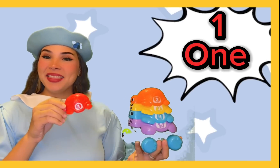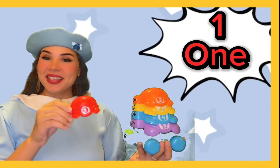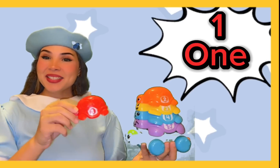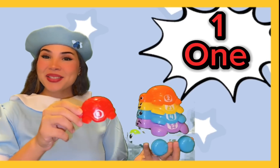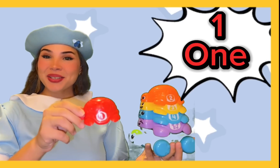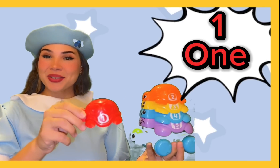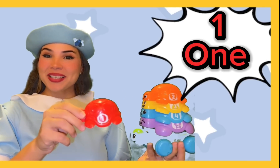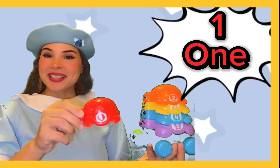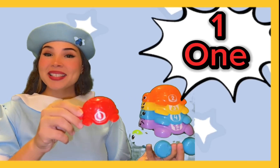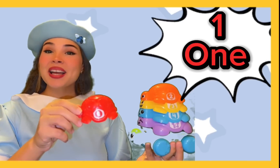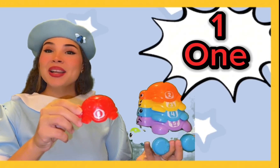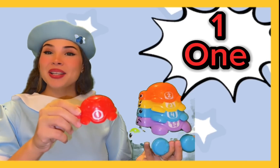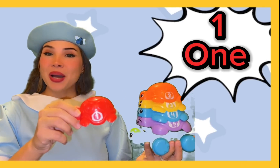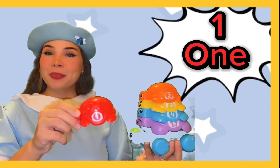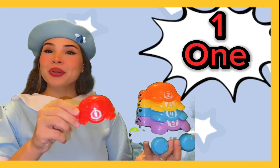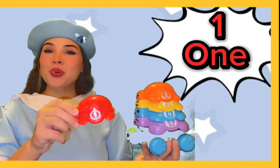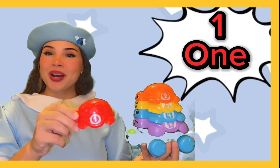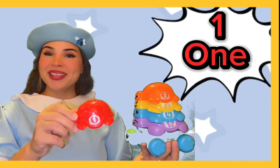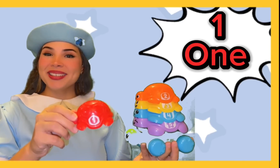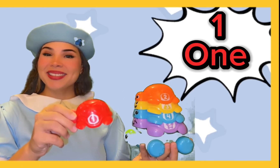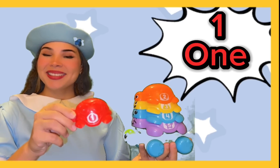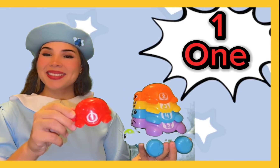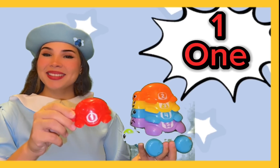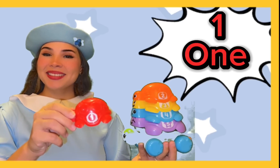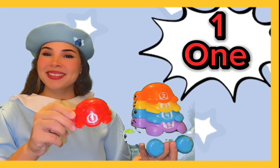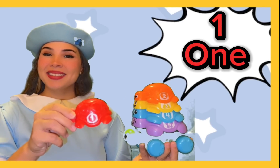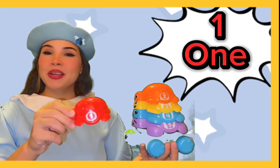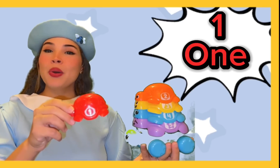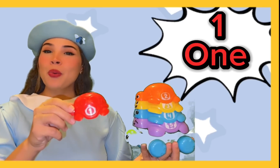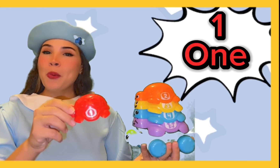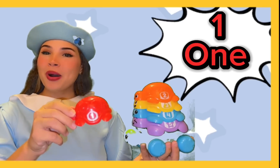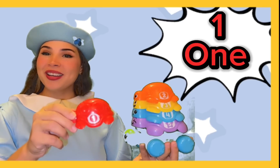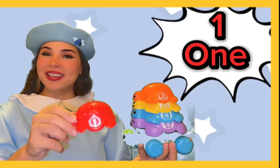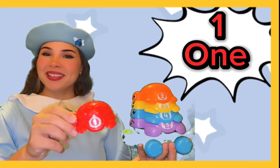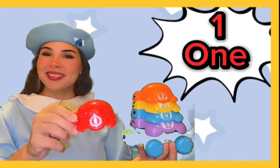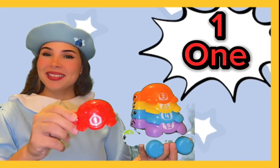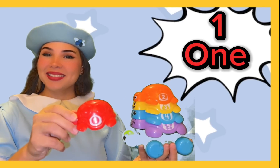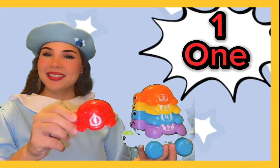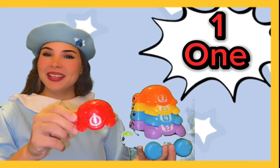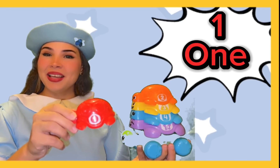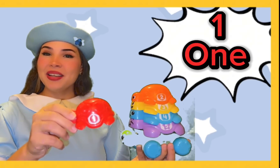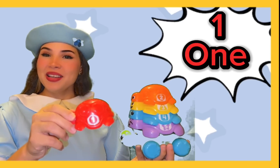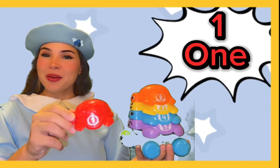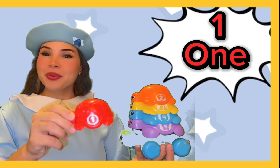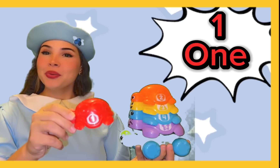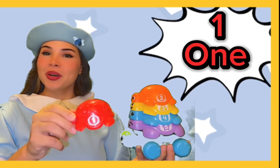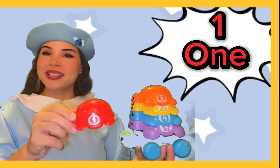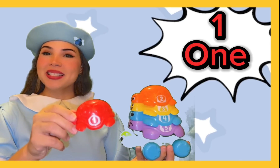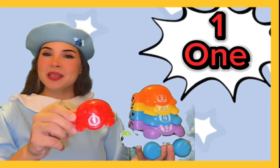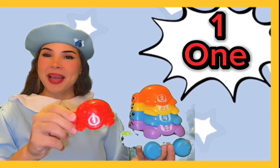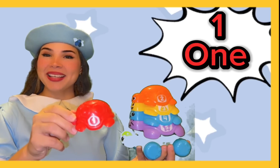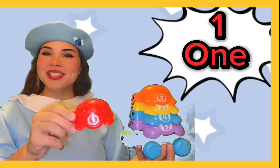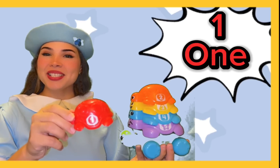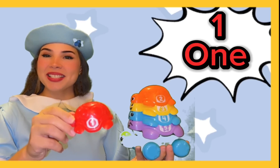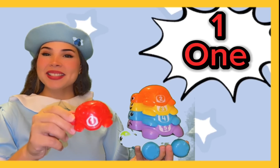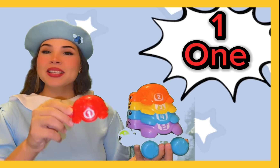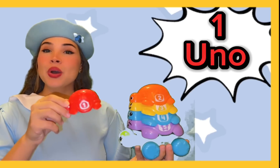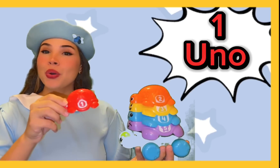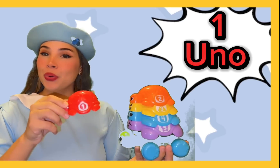This turtle is number 1. 1. Number 1 in Spanish is